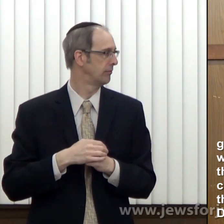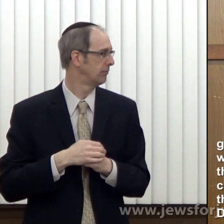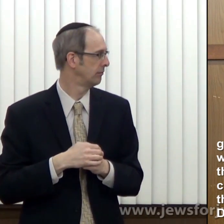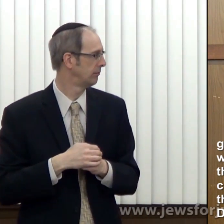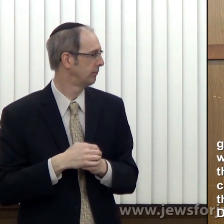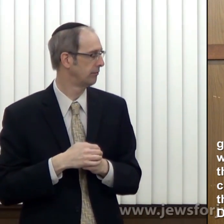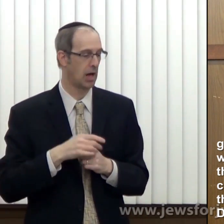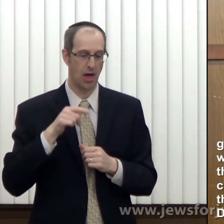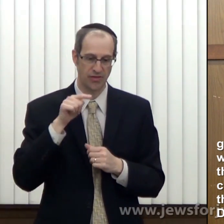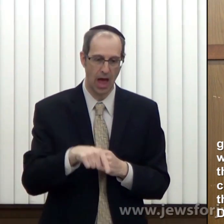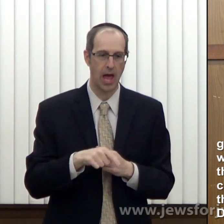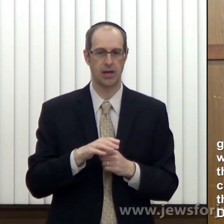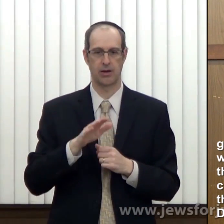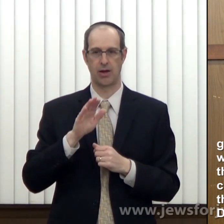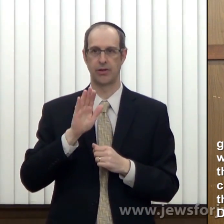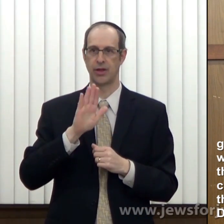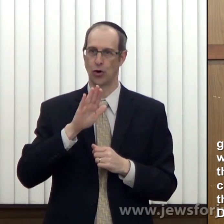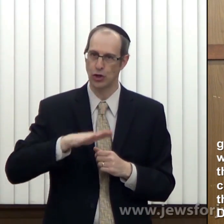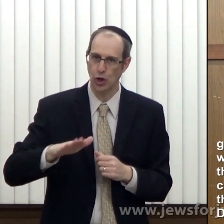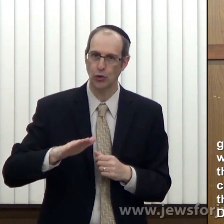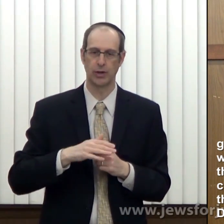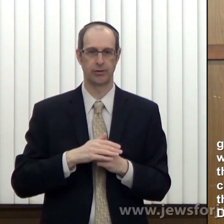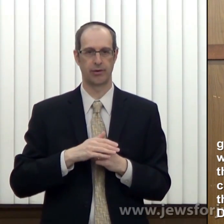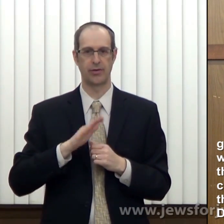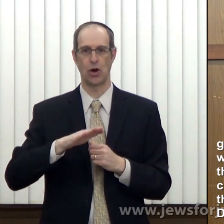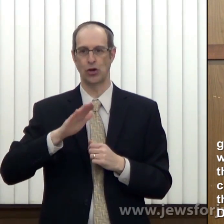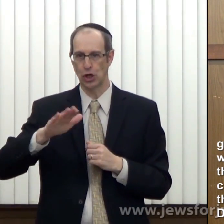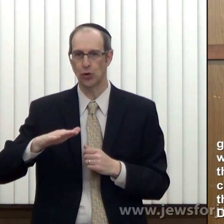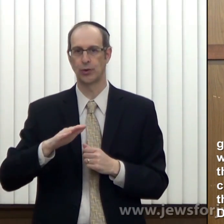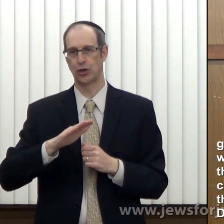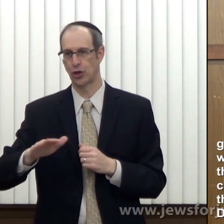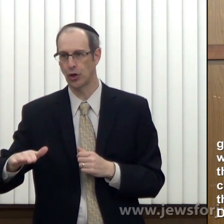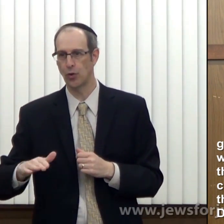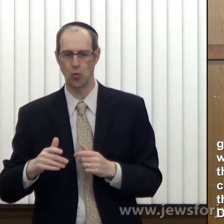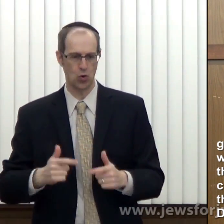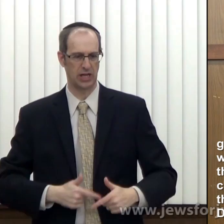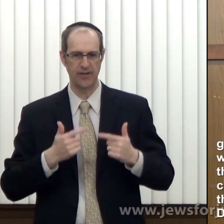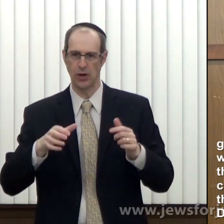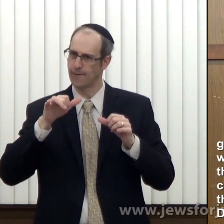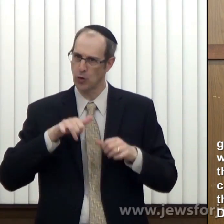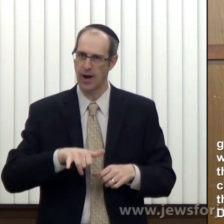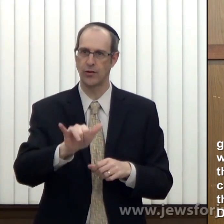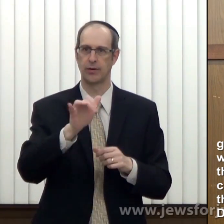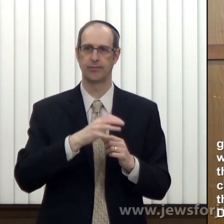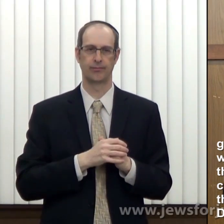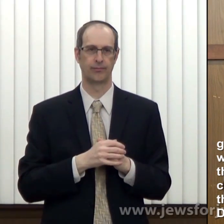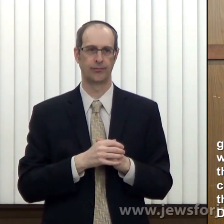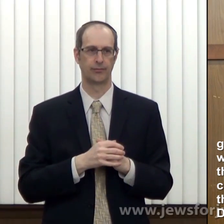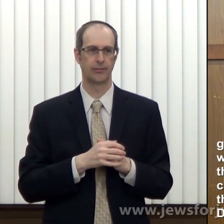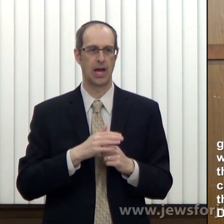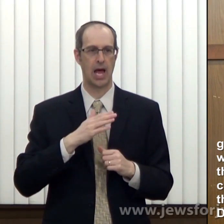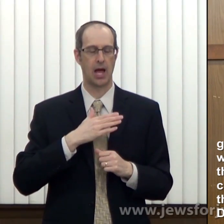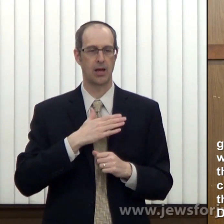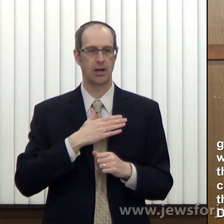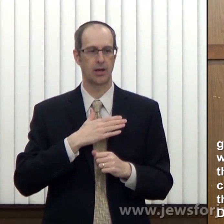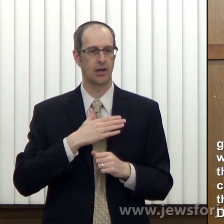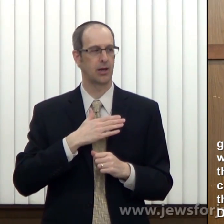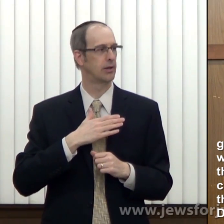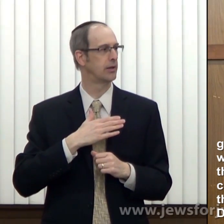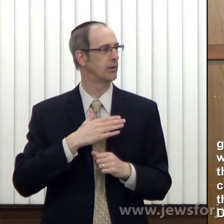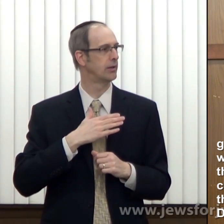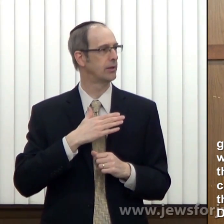They and their children and their children's children will live there forever. And my servant